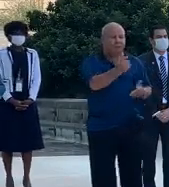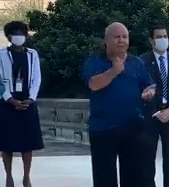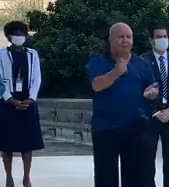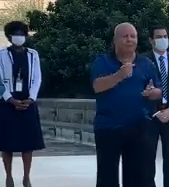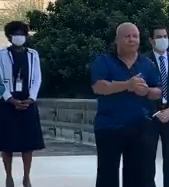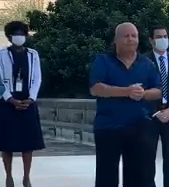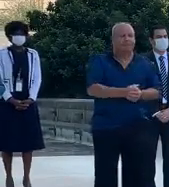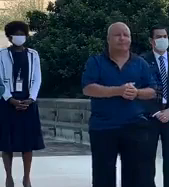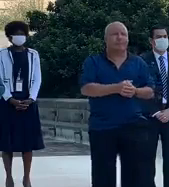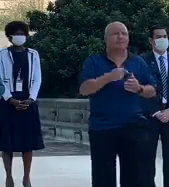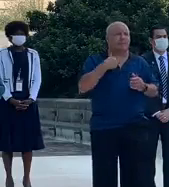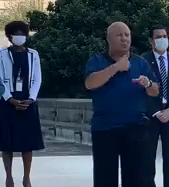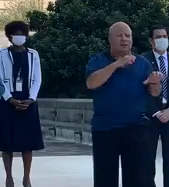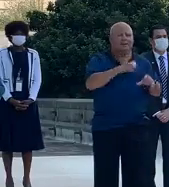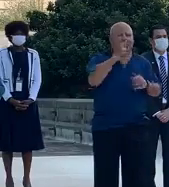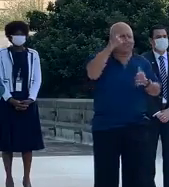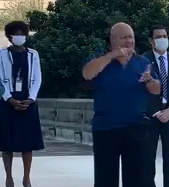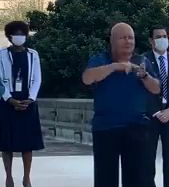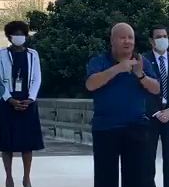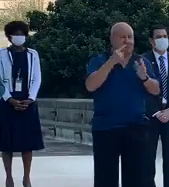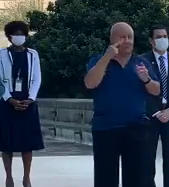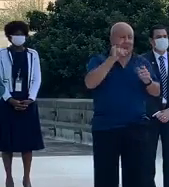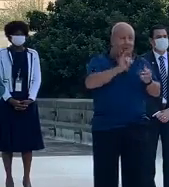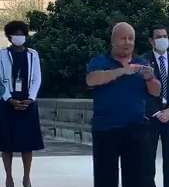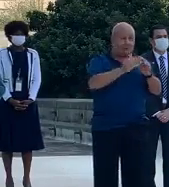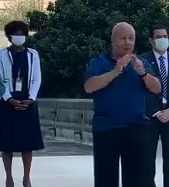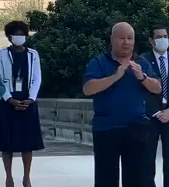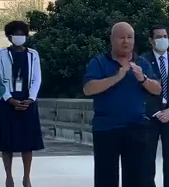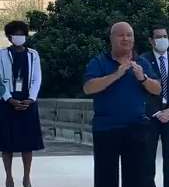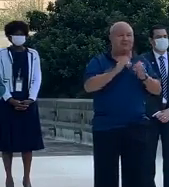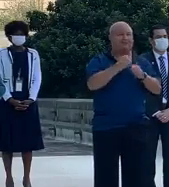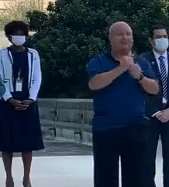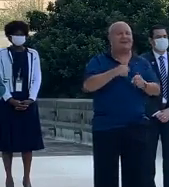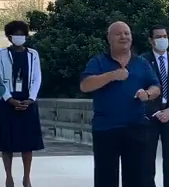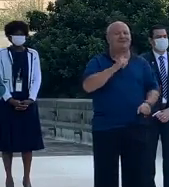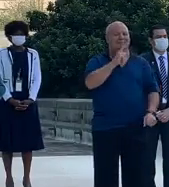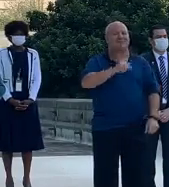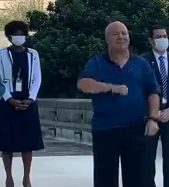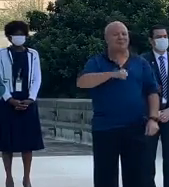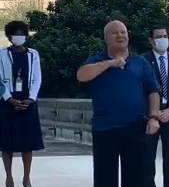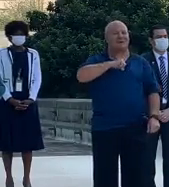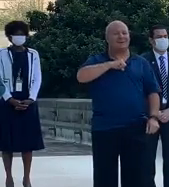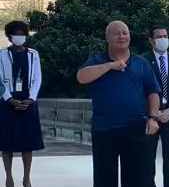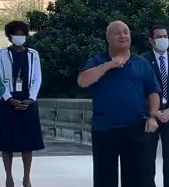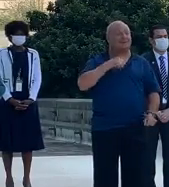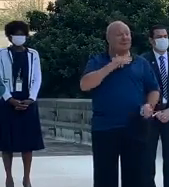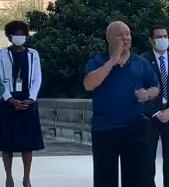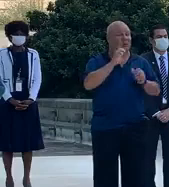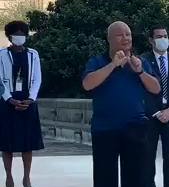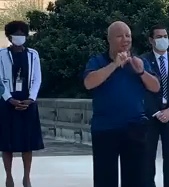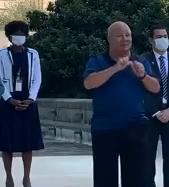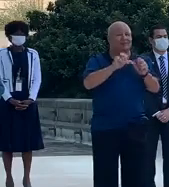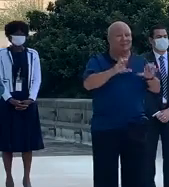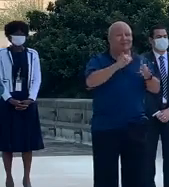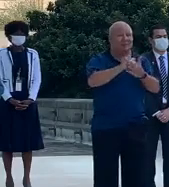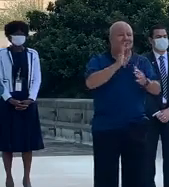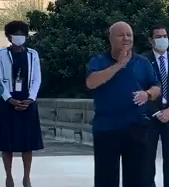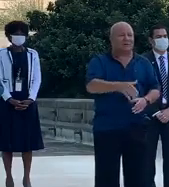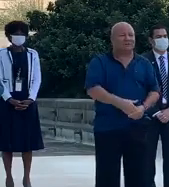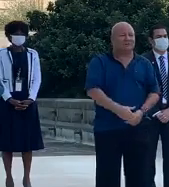something intentionally for the community was something that really has made me very proud to do, and will continue to do